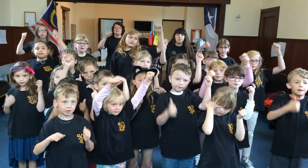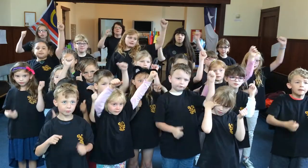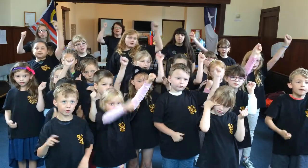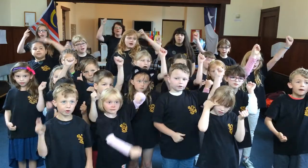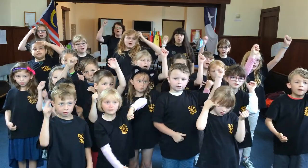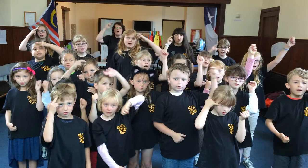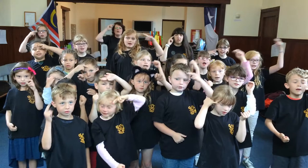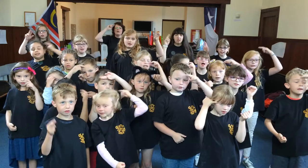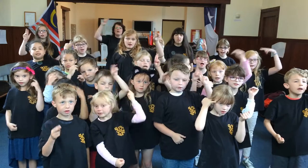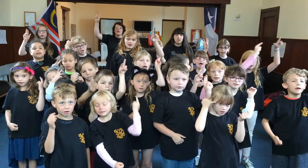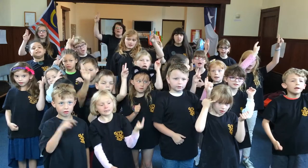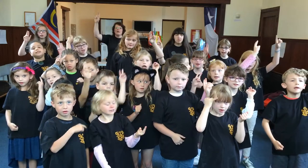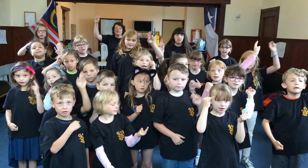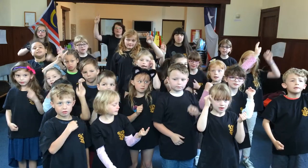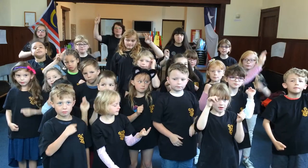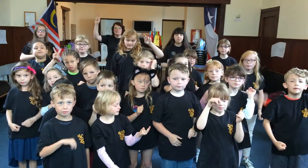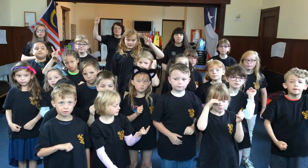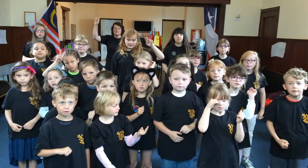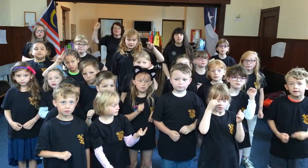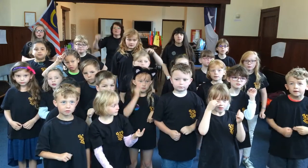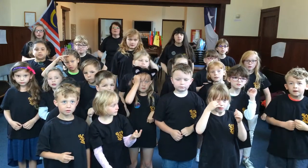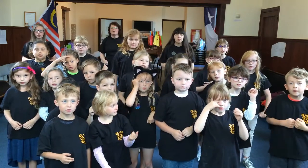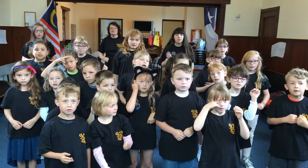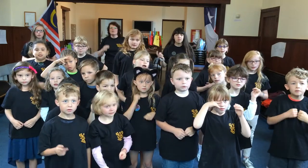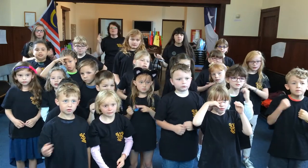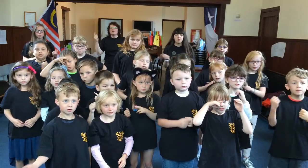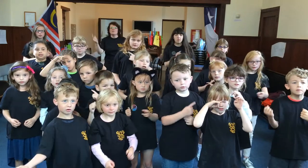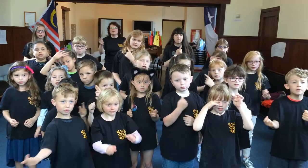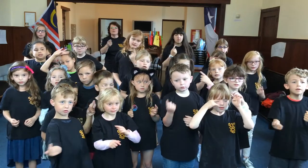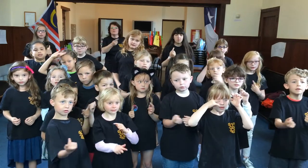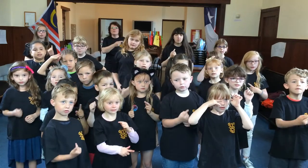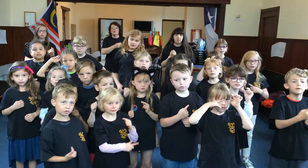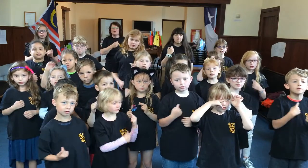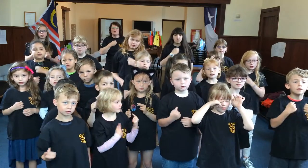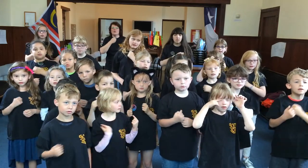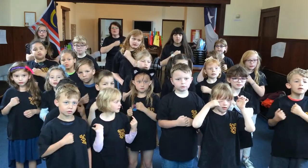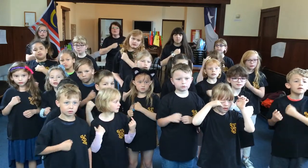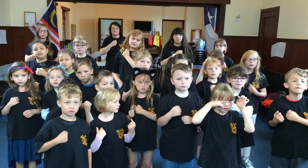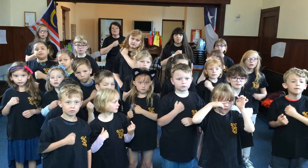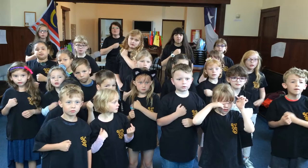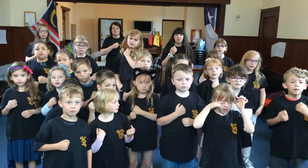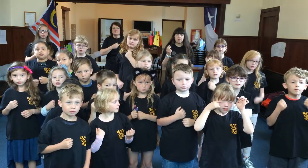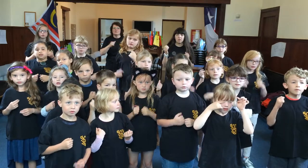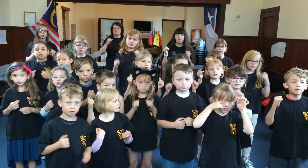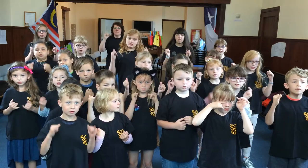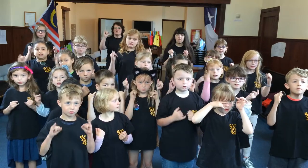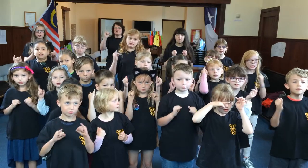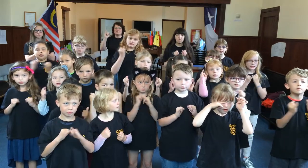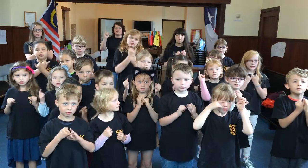be thy name. And we have our tears in